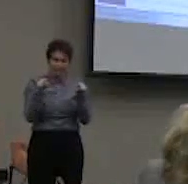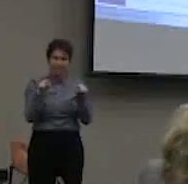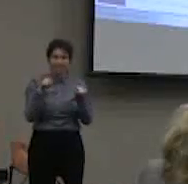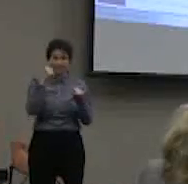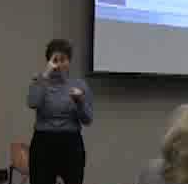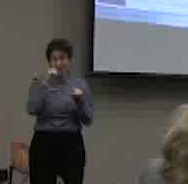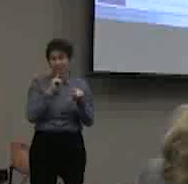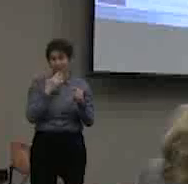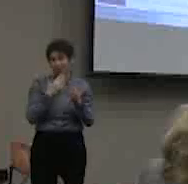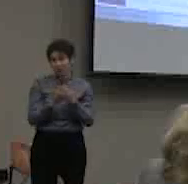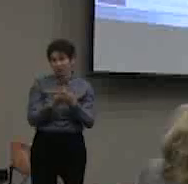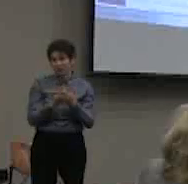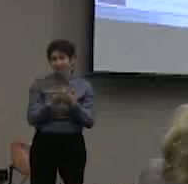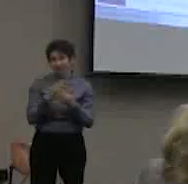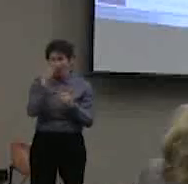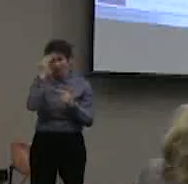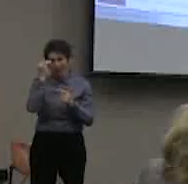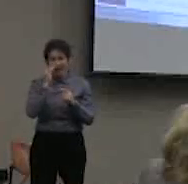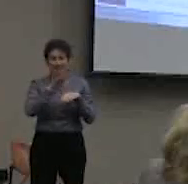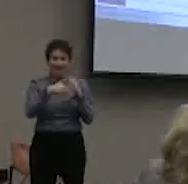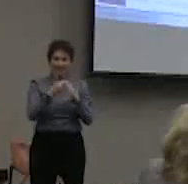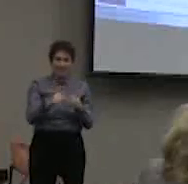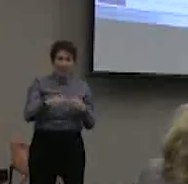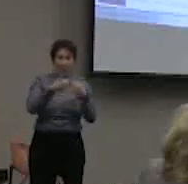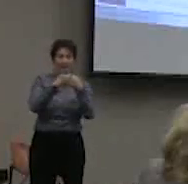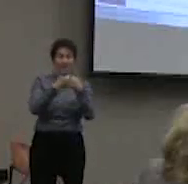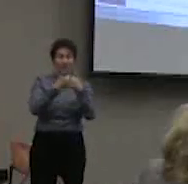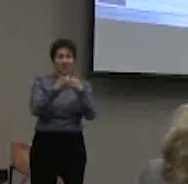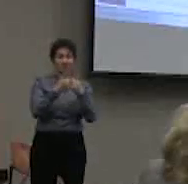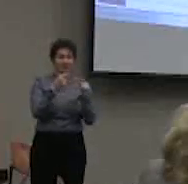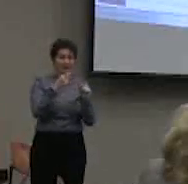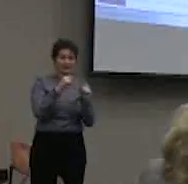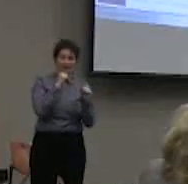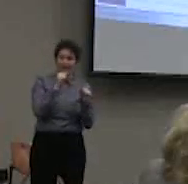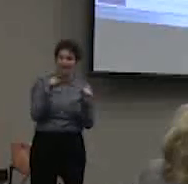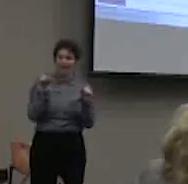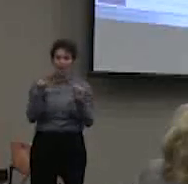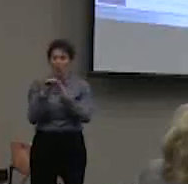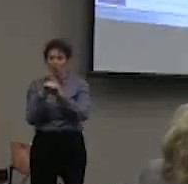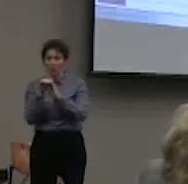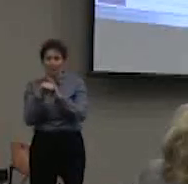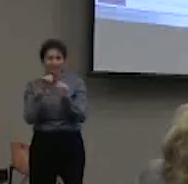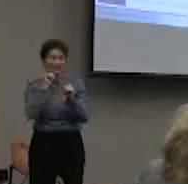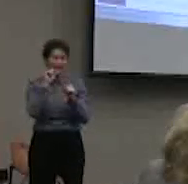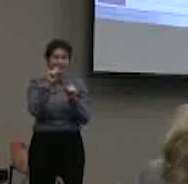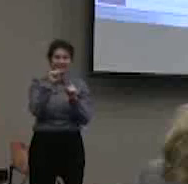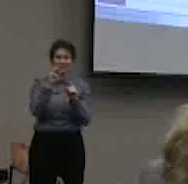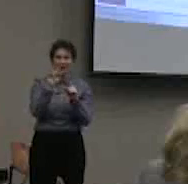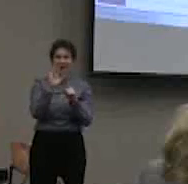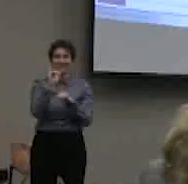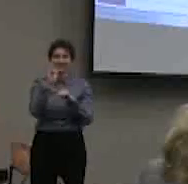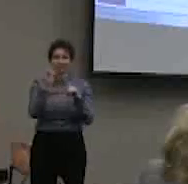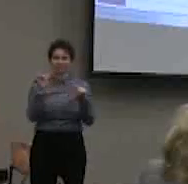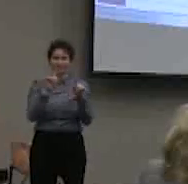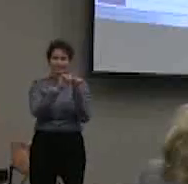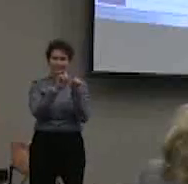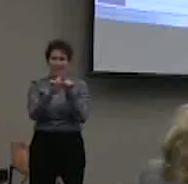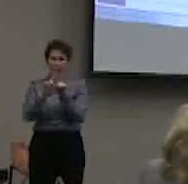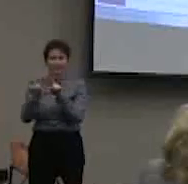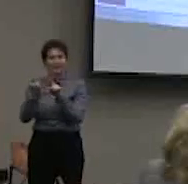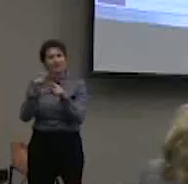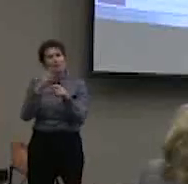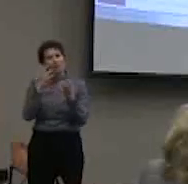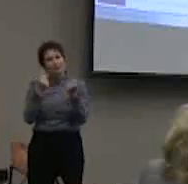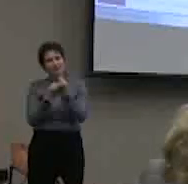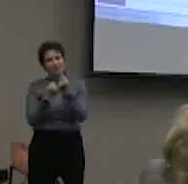very good thing. Because again, the challenges of Iberville are not Orleans and are not St. Mary. And so we want to support them to expand